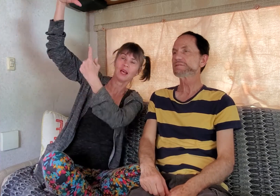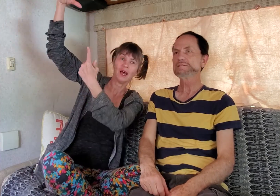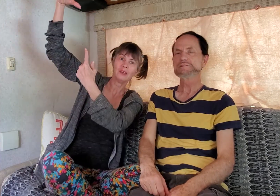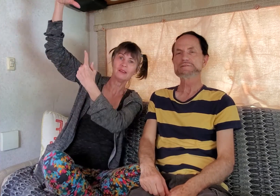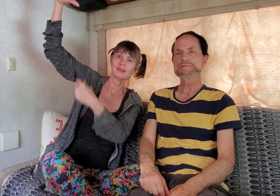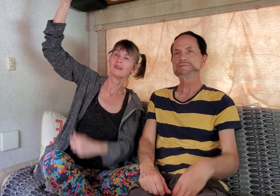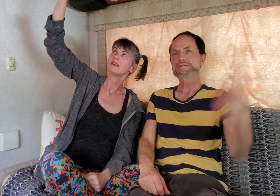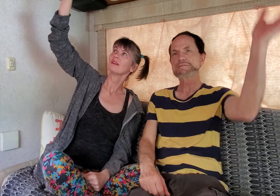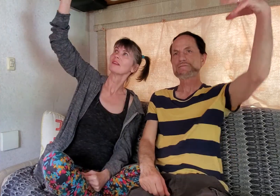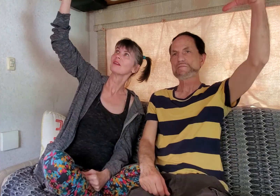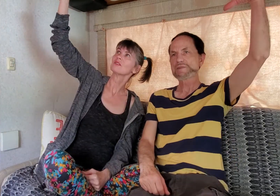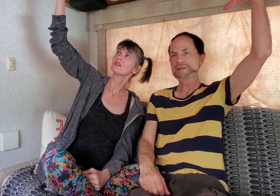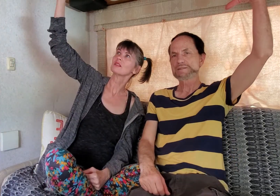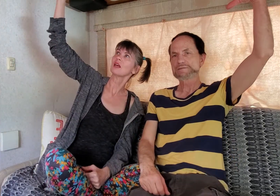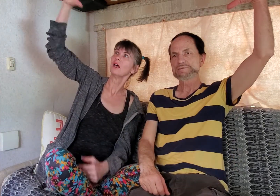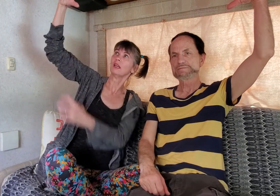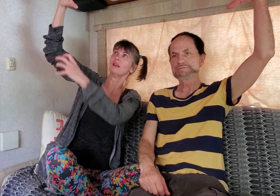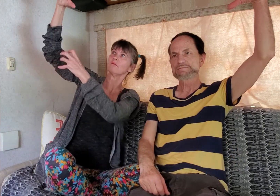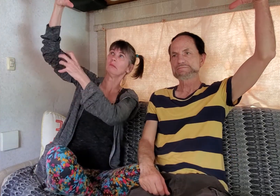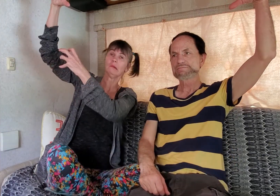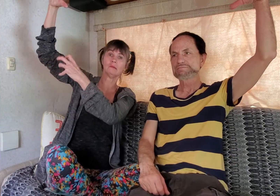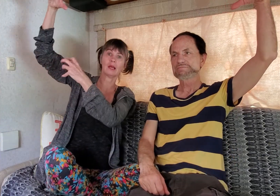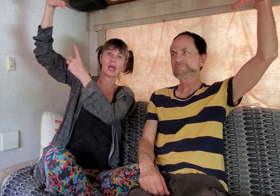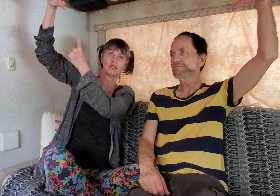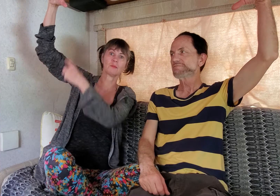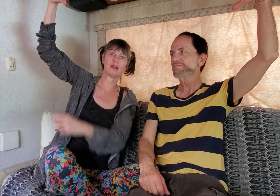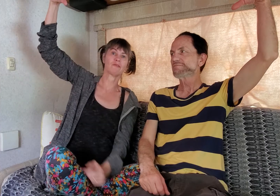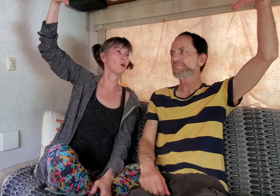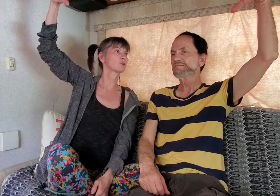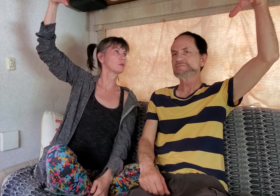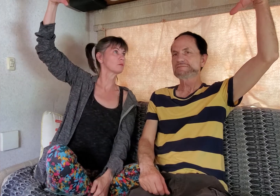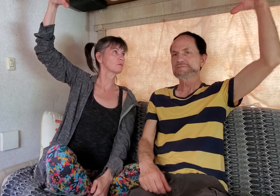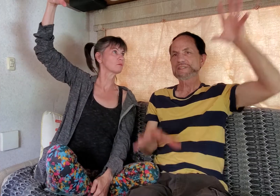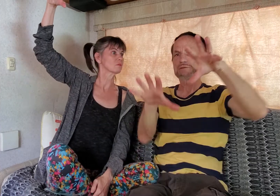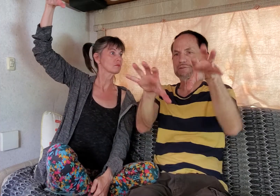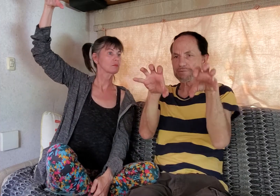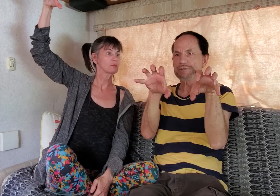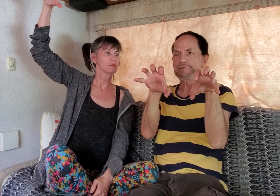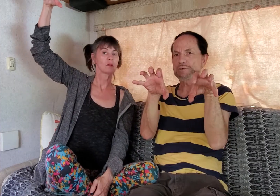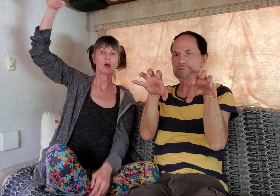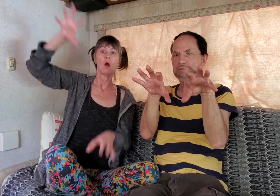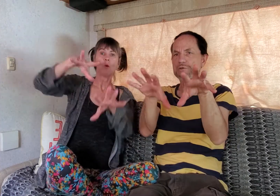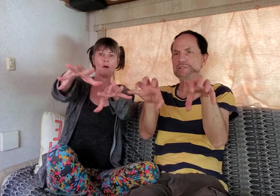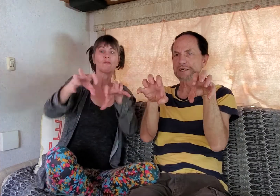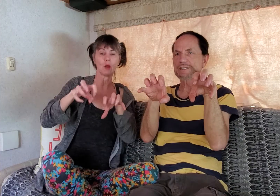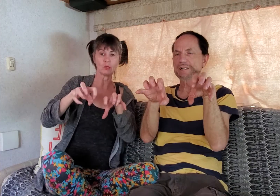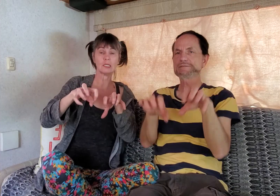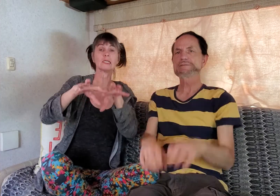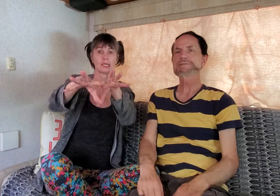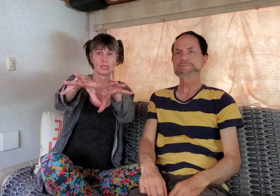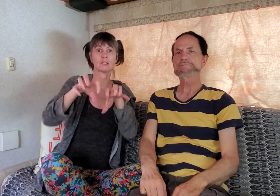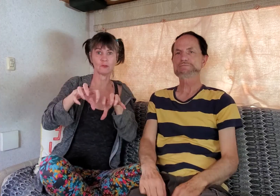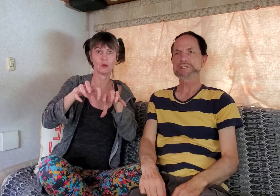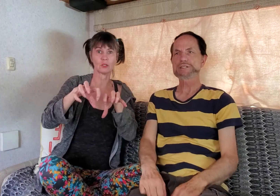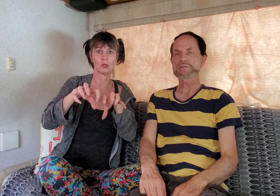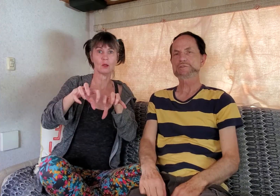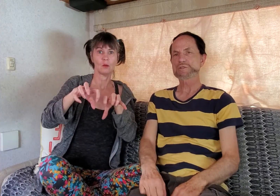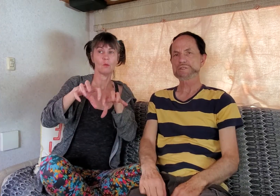sun. There's the sun, and I kind of just made it frozen. Yeah, we do frozen. Well, like frozen that. is like this. Frozen. Freeze or frozen.